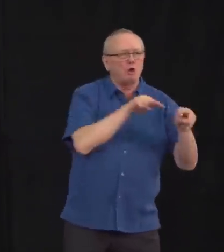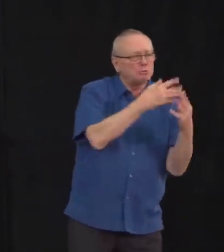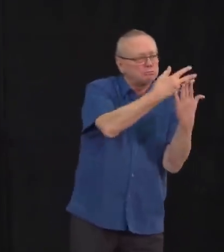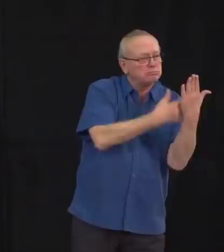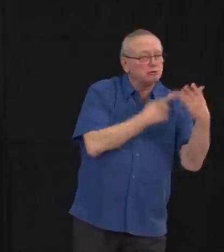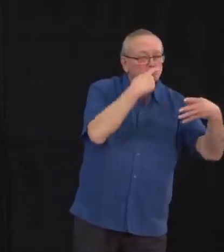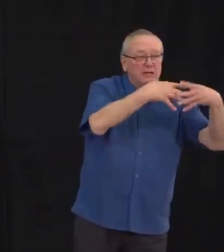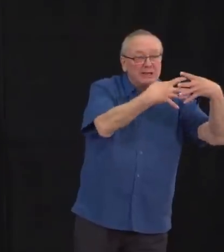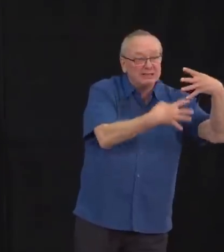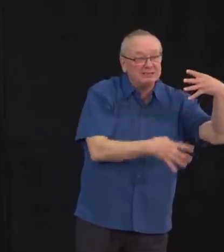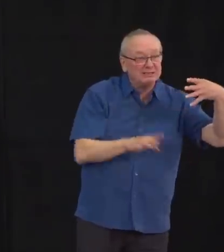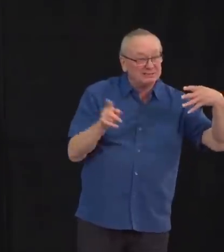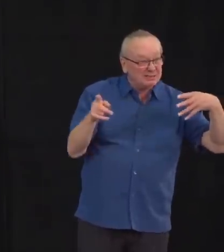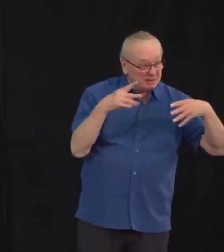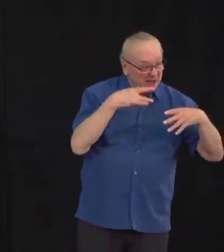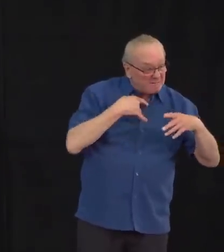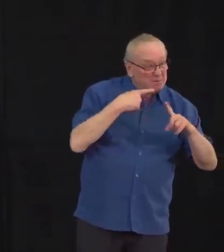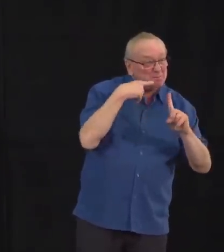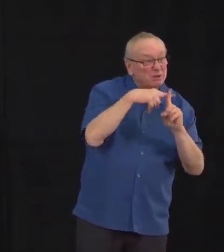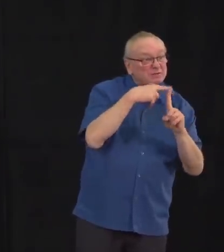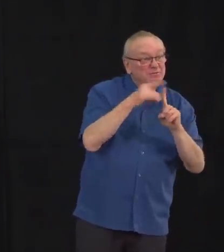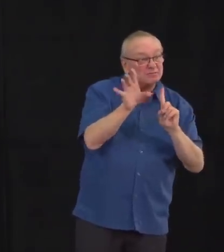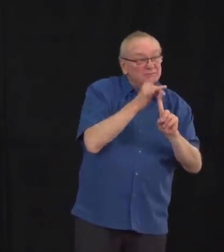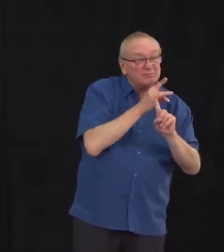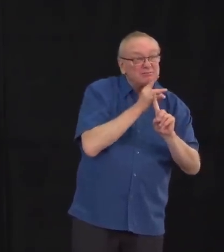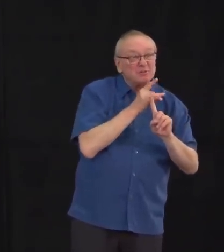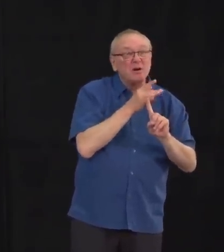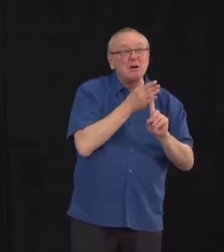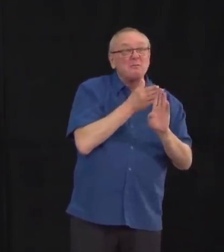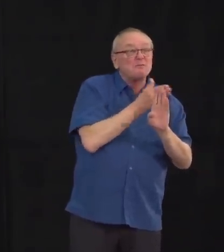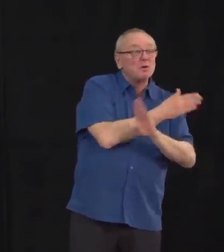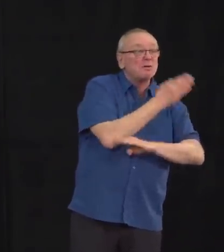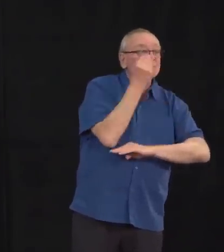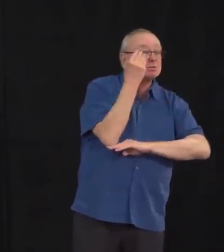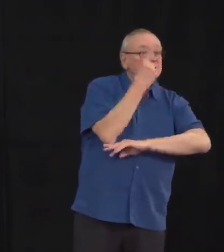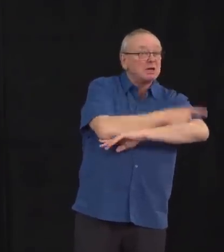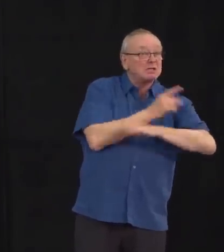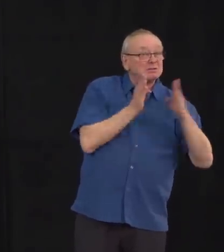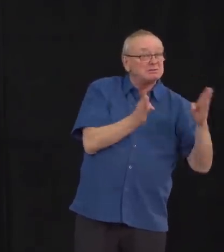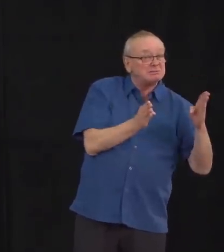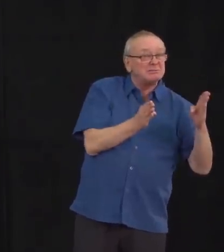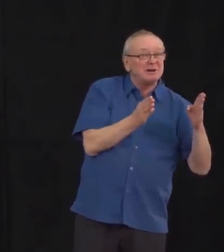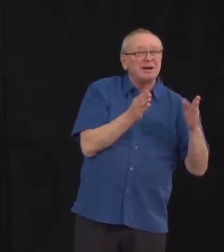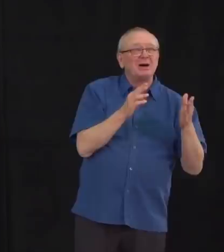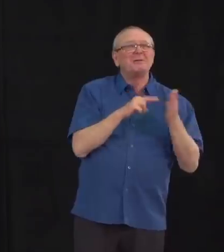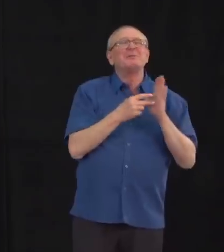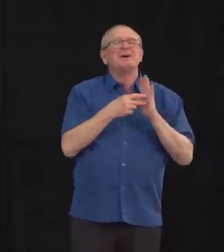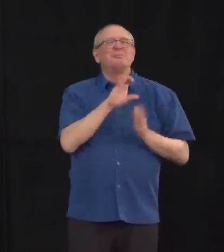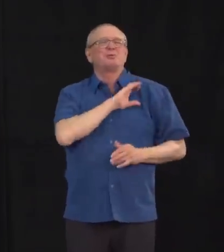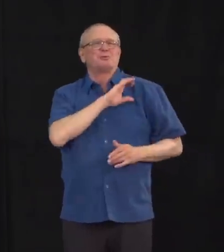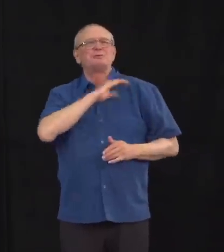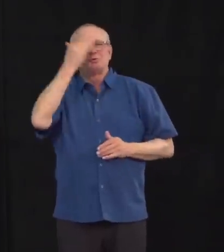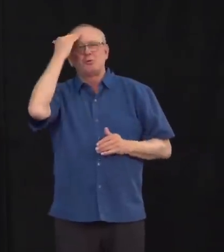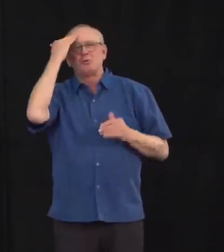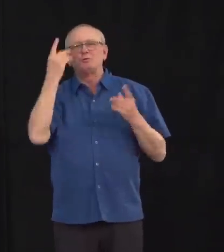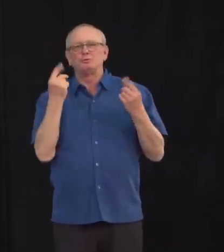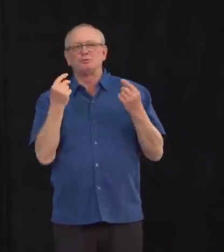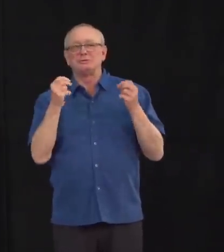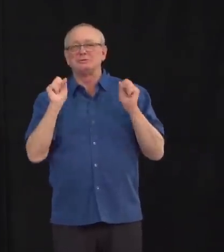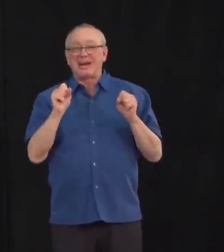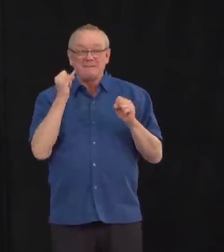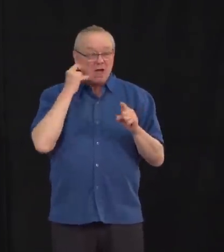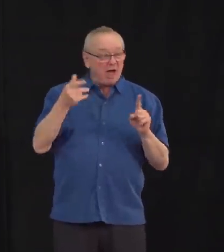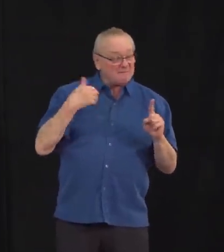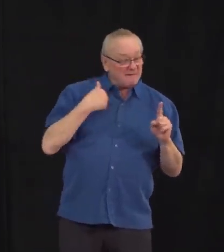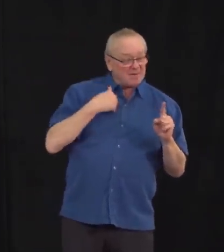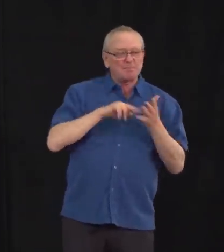positive for COVID-19 in the last 14 days, so that the staff member, the police officer, knows if he or if she